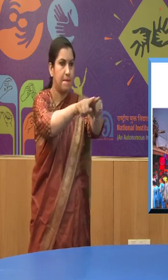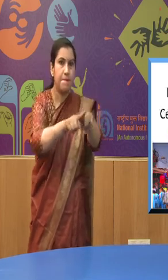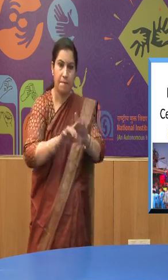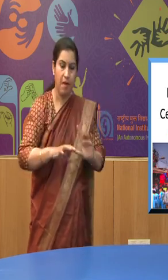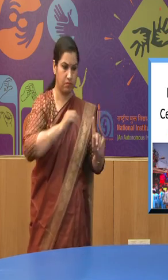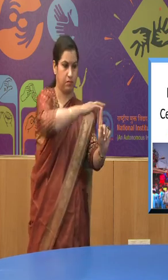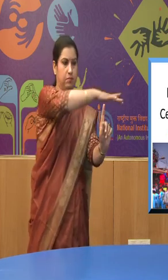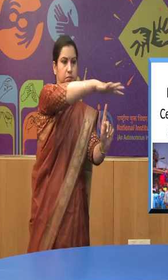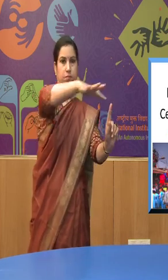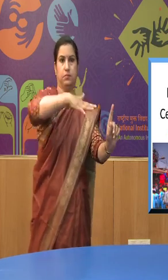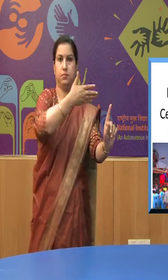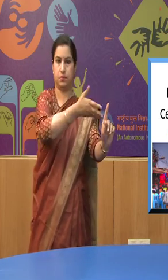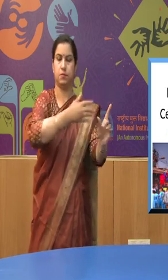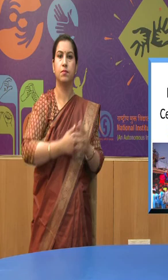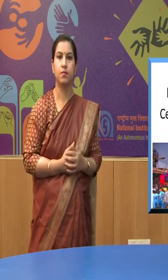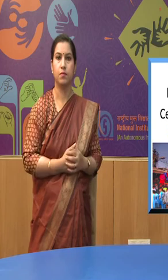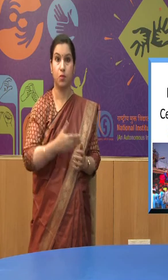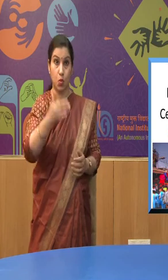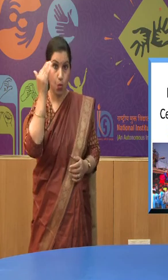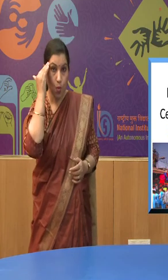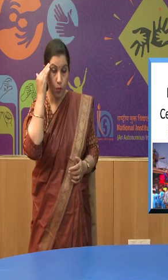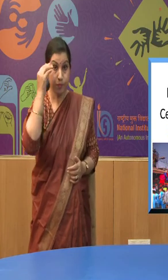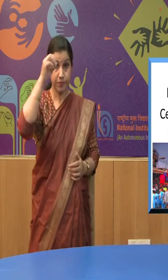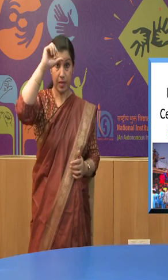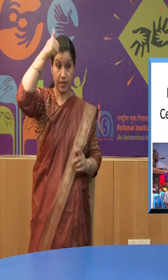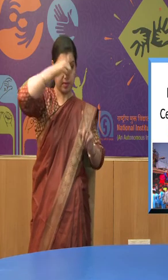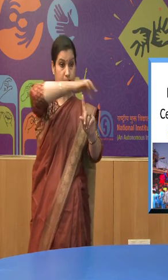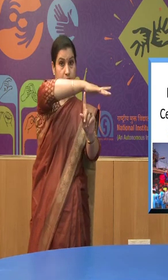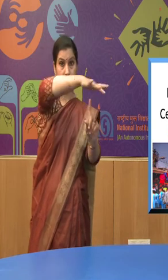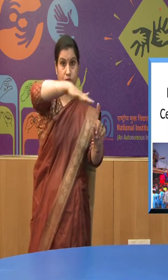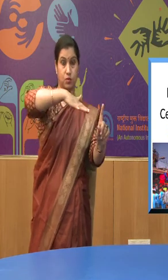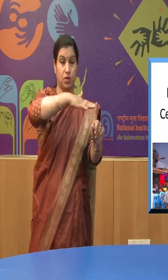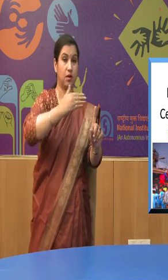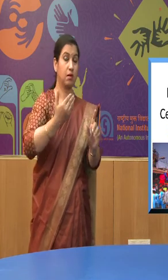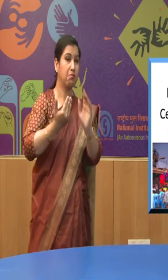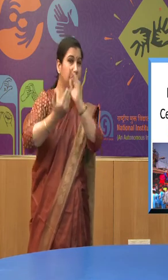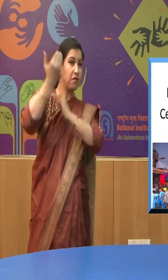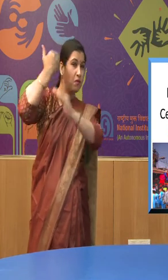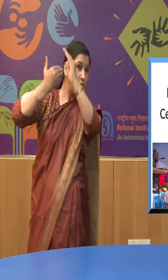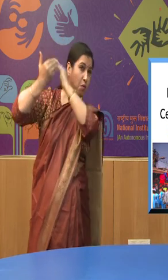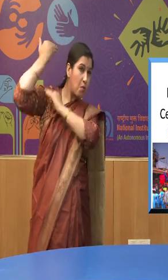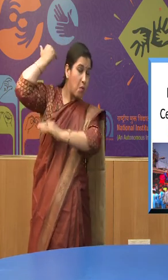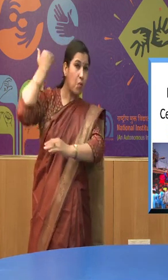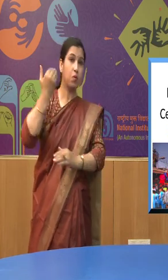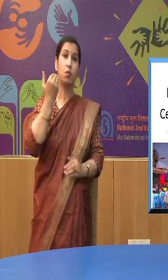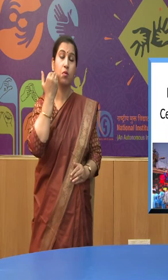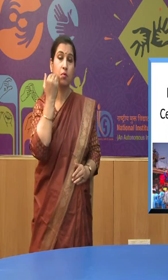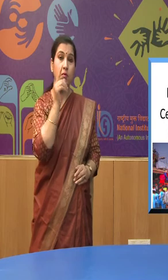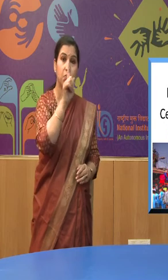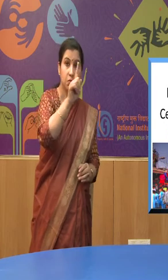Do you know that Indian society in the 19th century was very